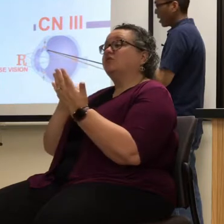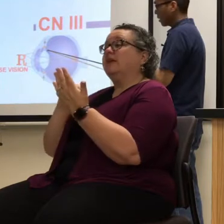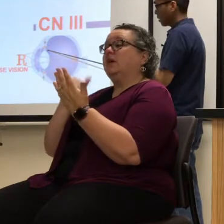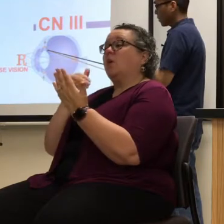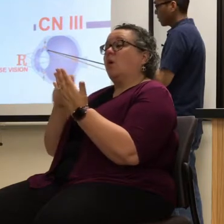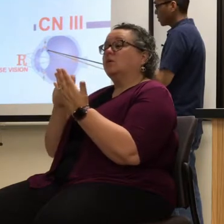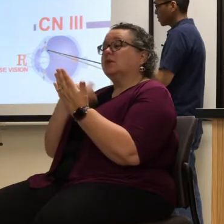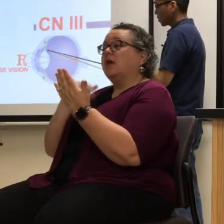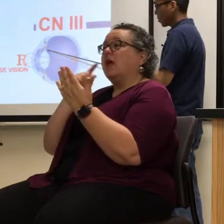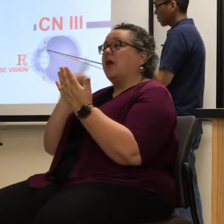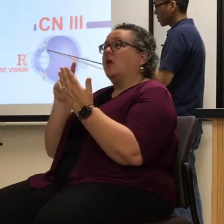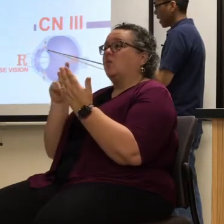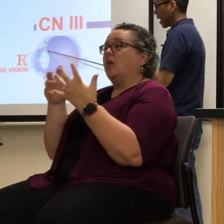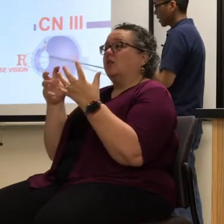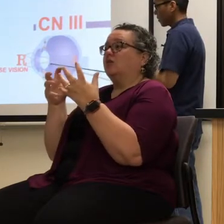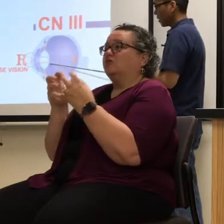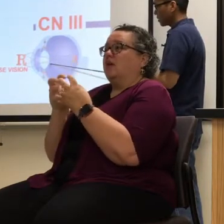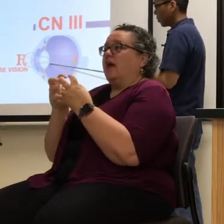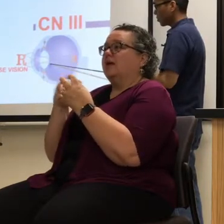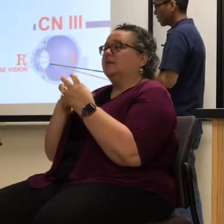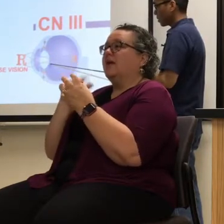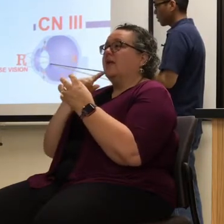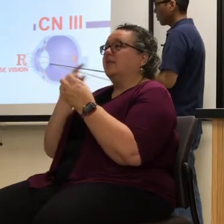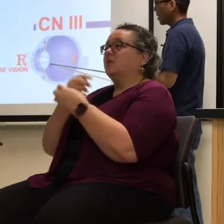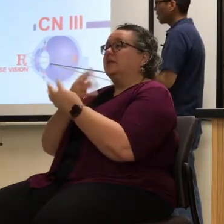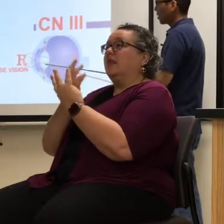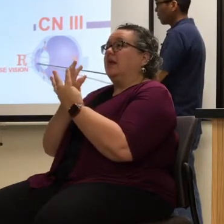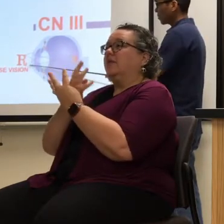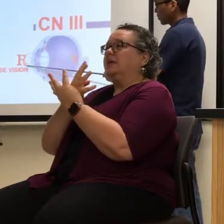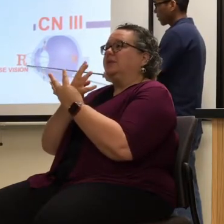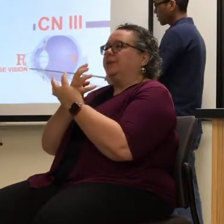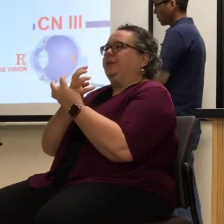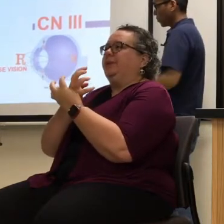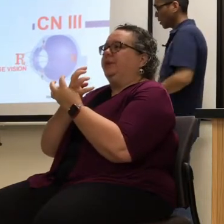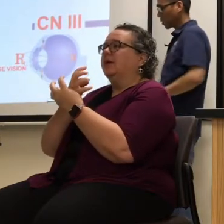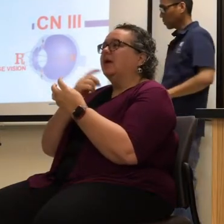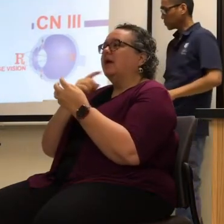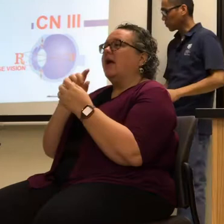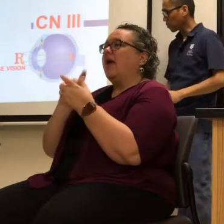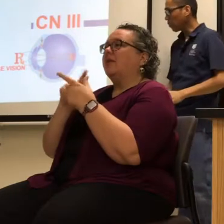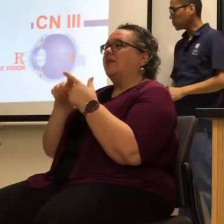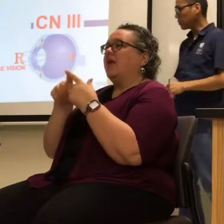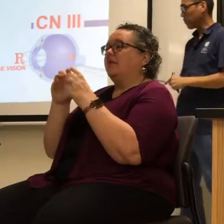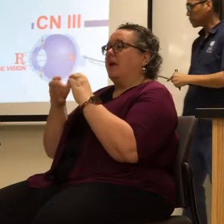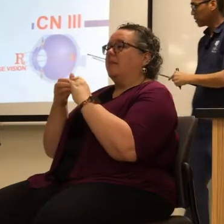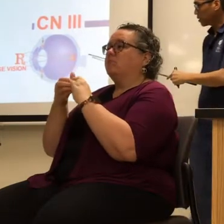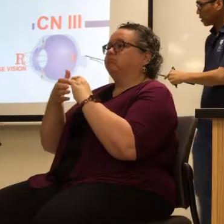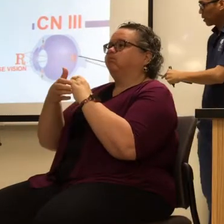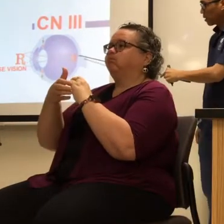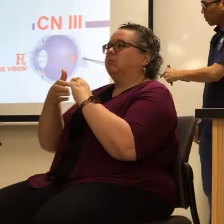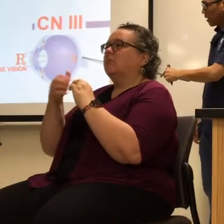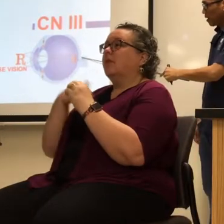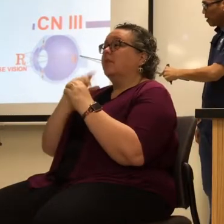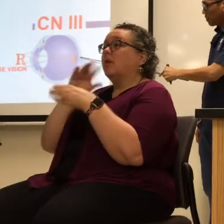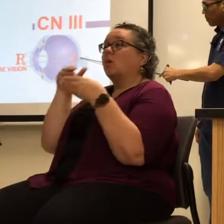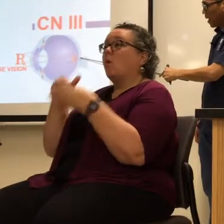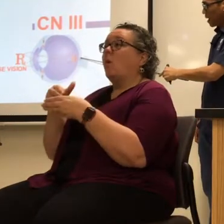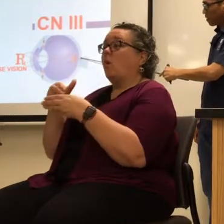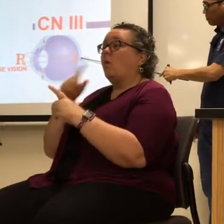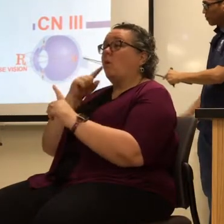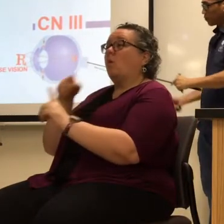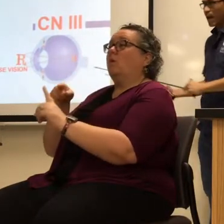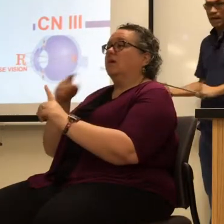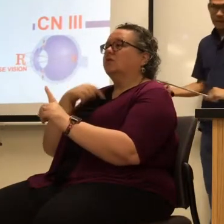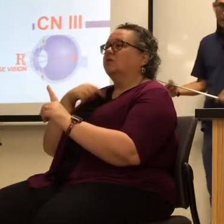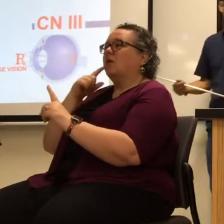suspensory ligaments go slack, and the lens bulges a little bit for something that's a little bit closer. The goal is to focus it right on the